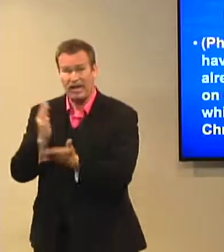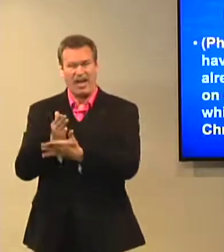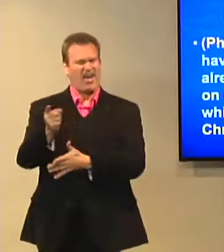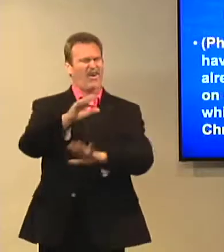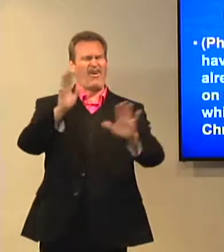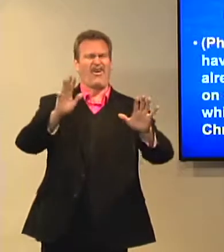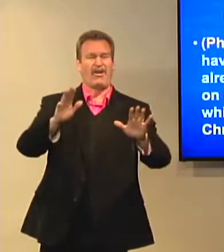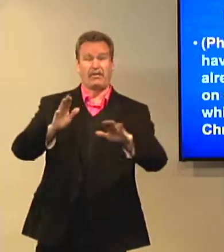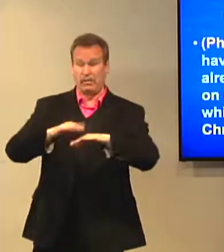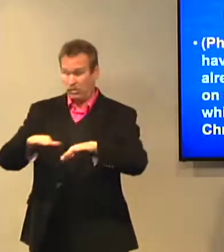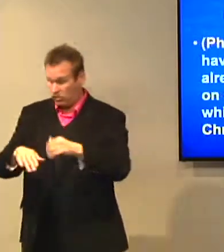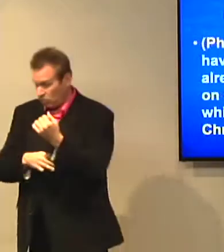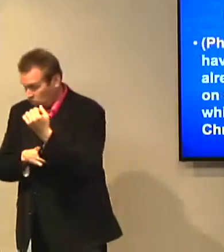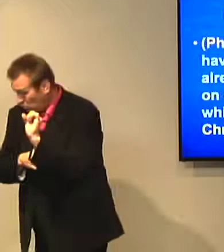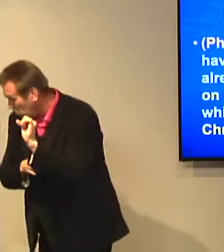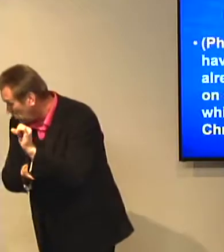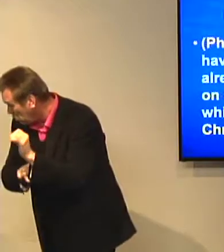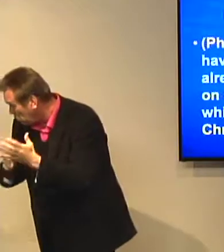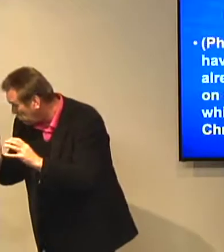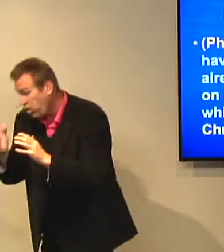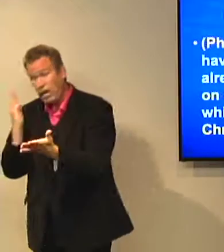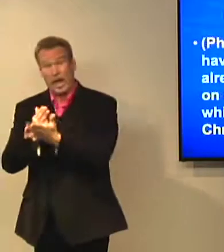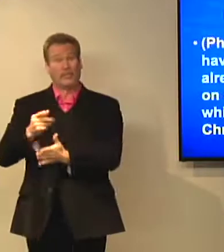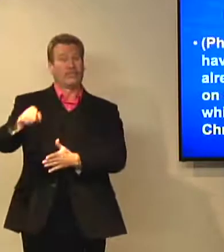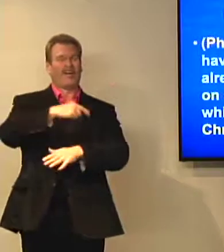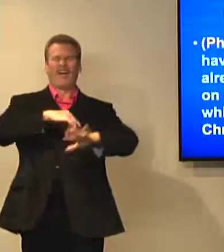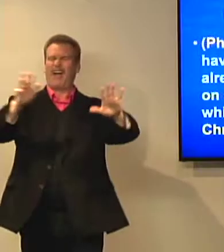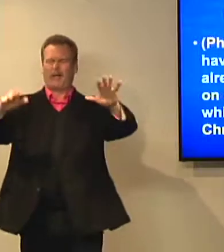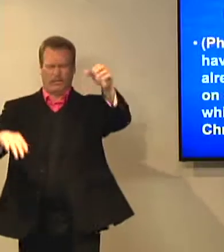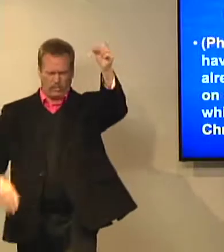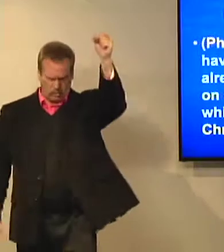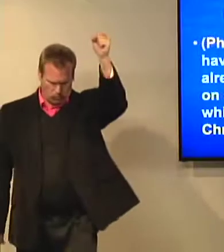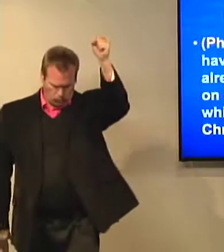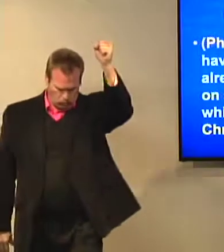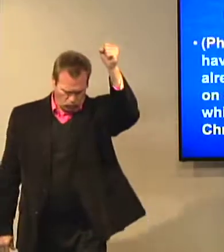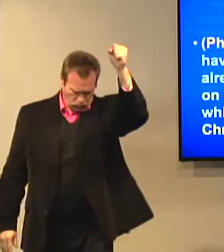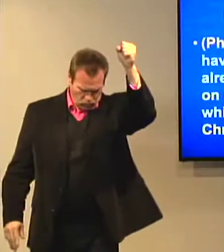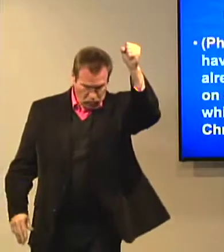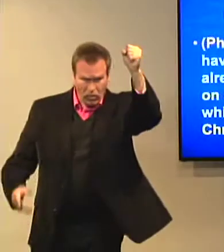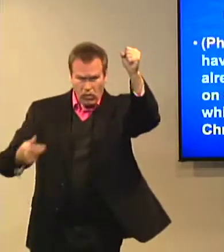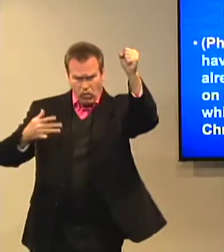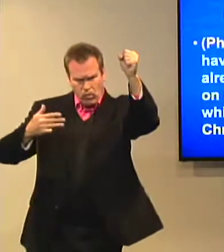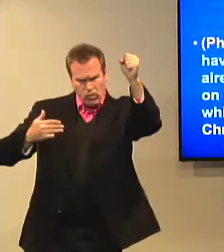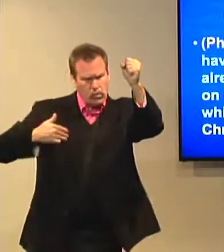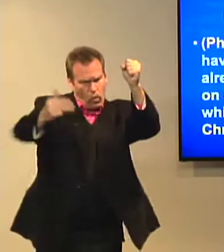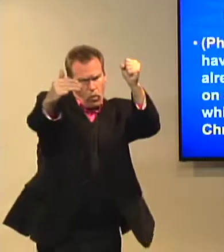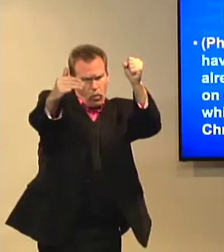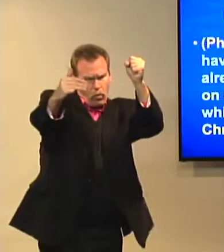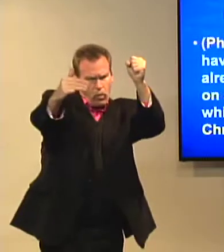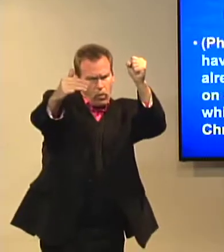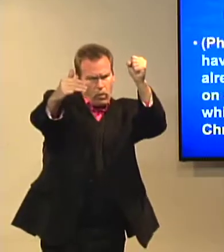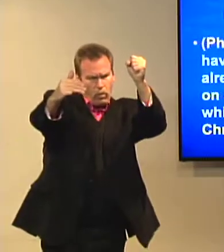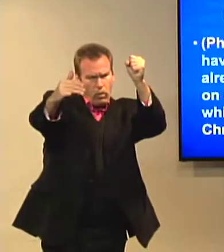family difficulties. We're not to stop, and we're not to, when our kids rebel, we are to press on. We are to hold on to